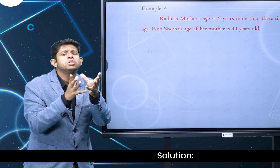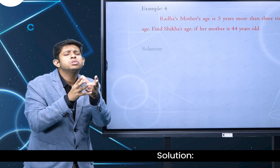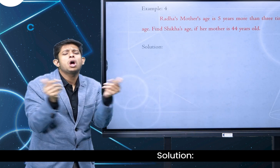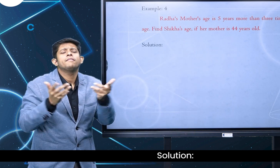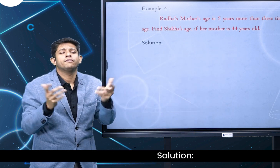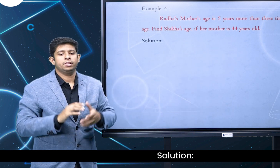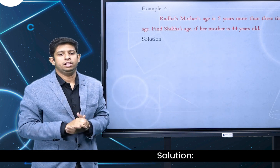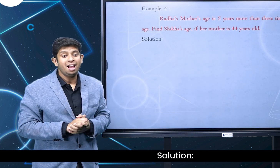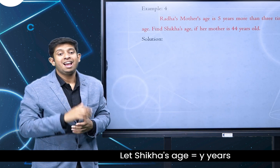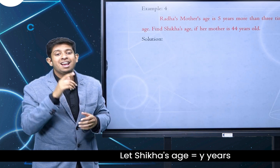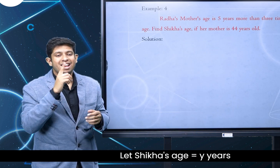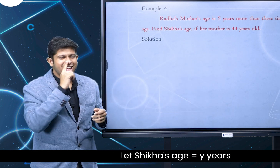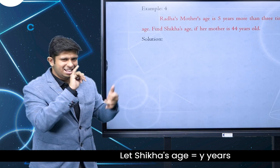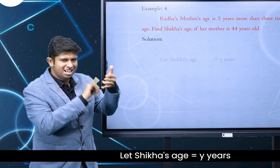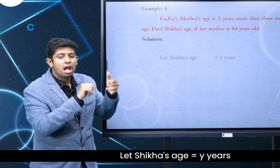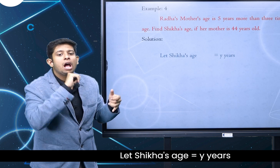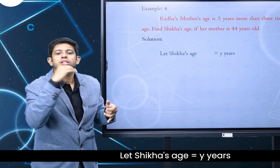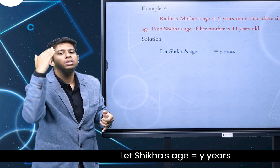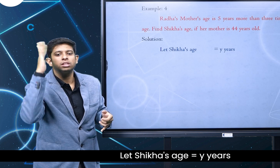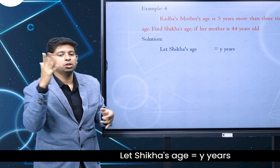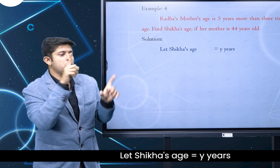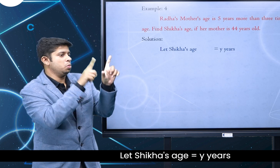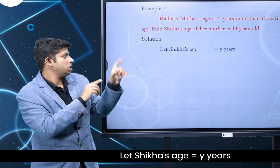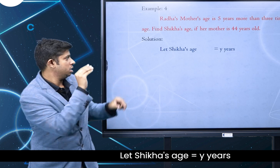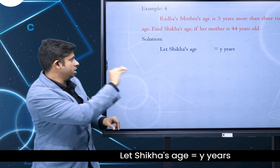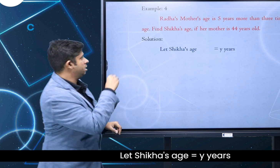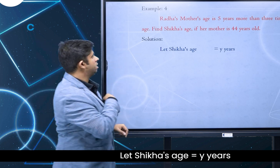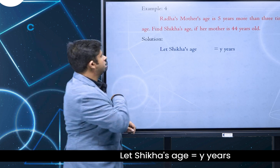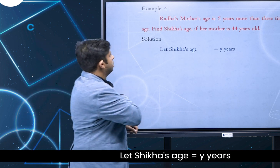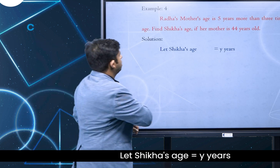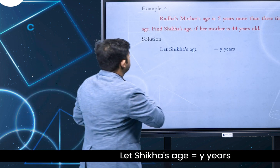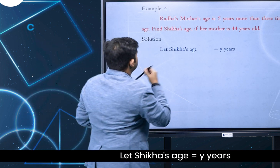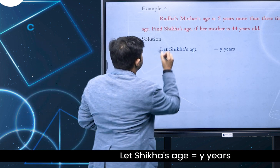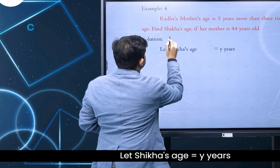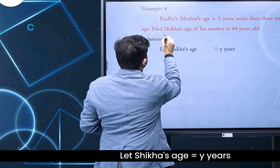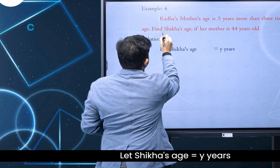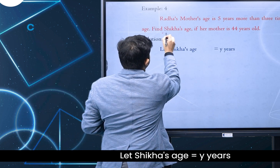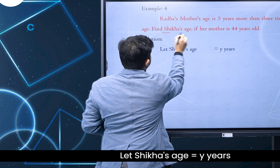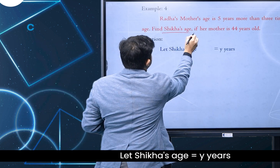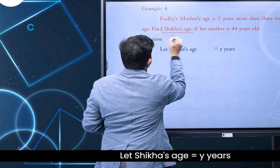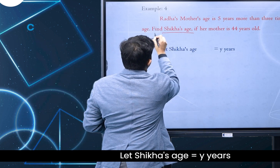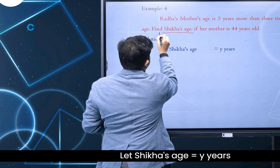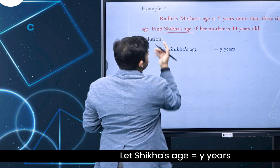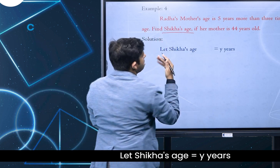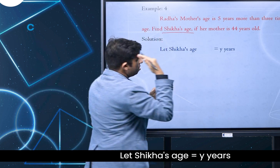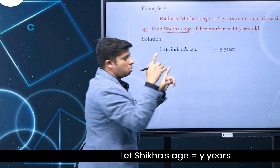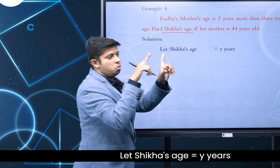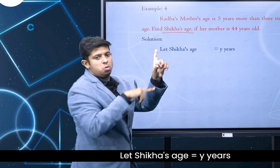Solution. Let Shika's age equals to y years.